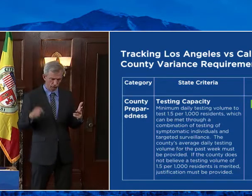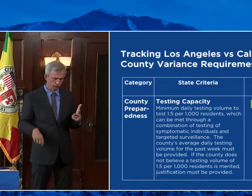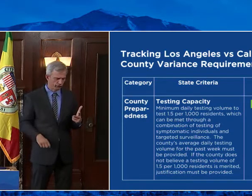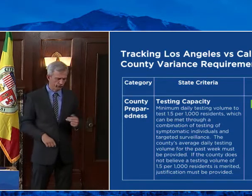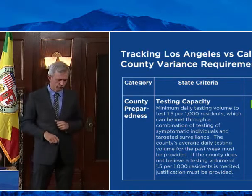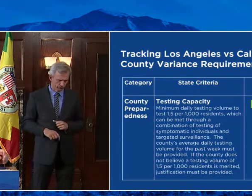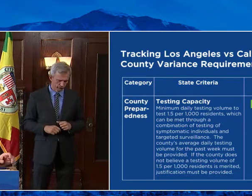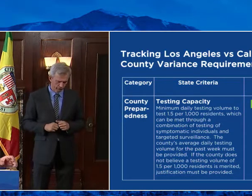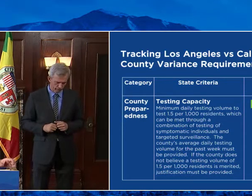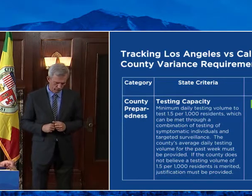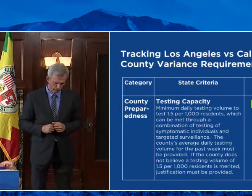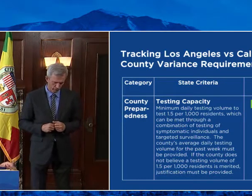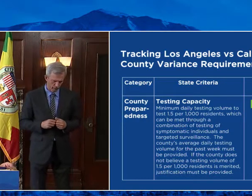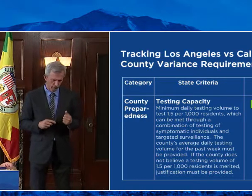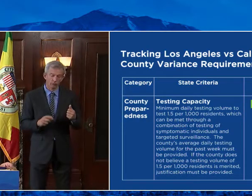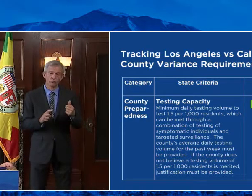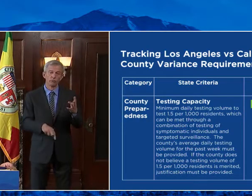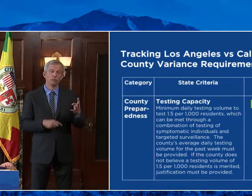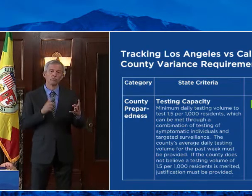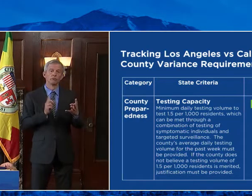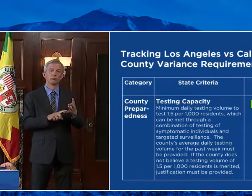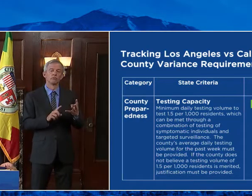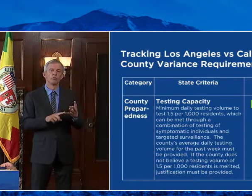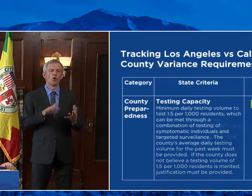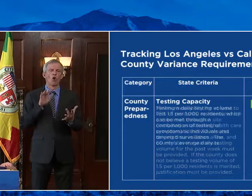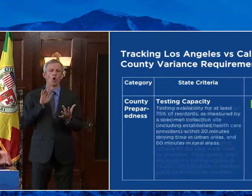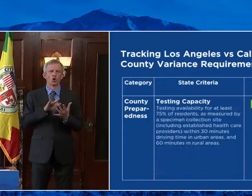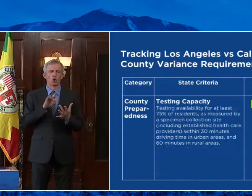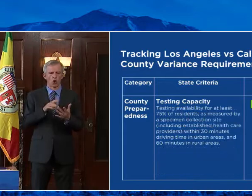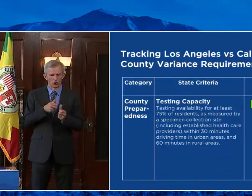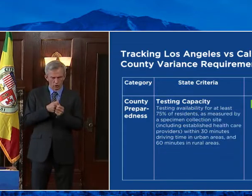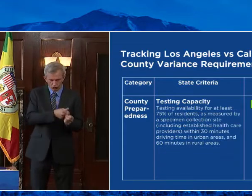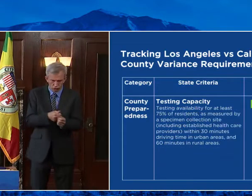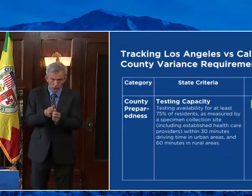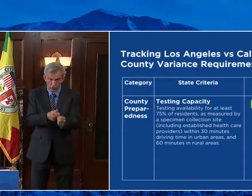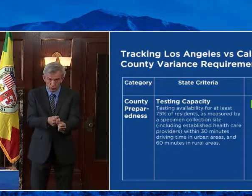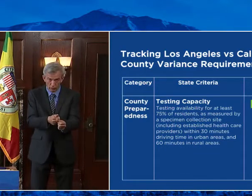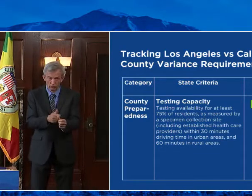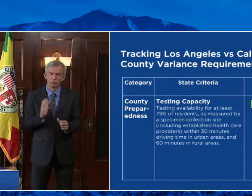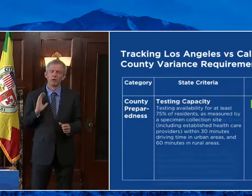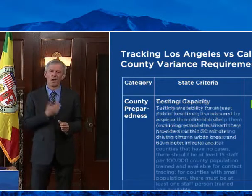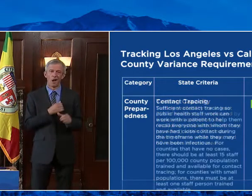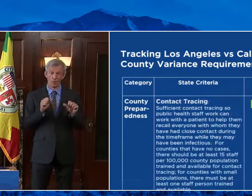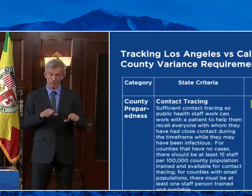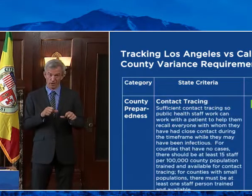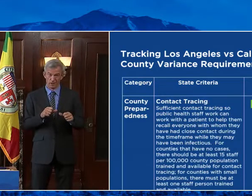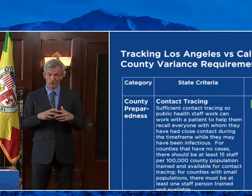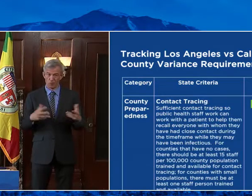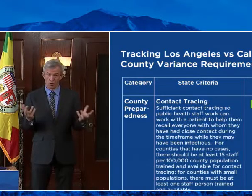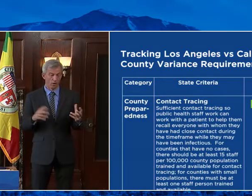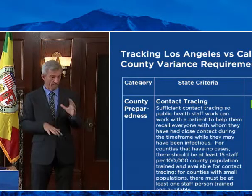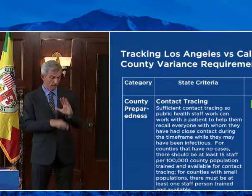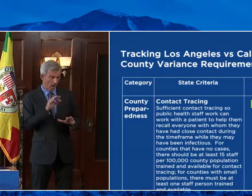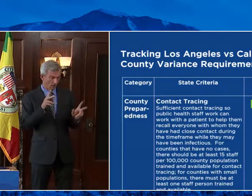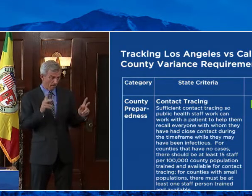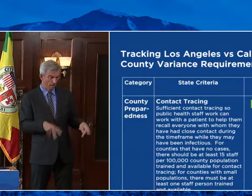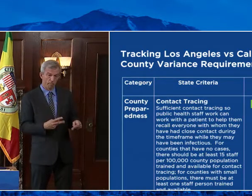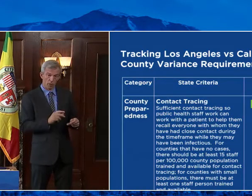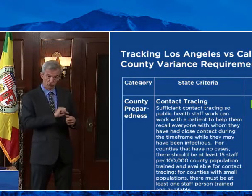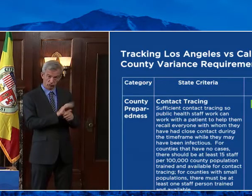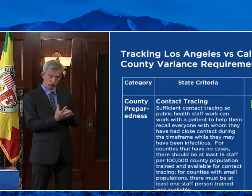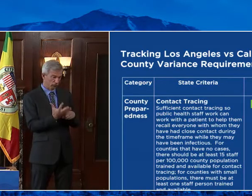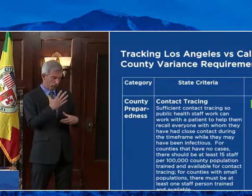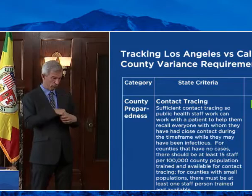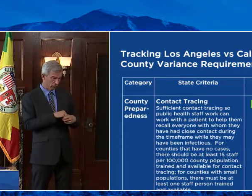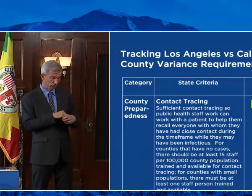reached. Fourth is contact tracing. This is our ability to make sure when we find a positive case that we can talk to her